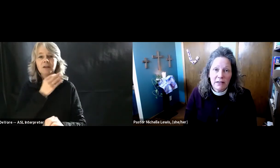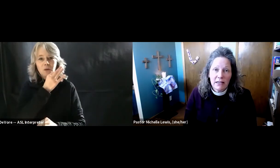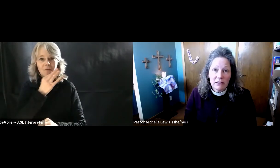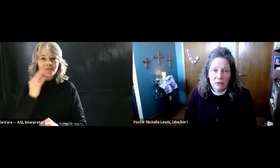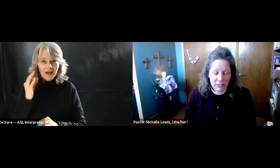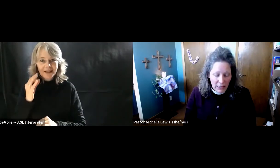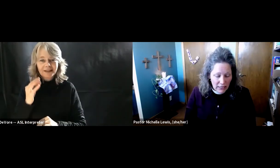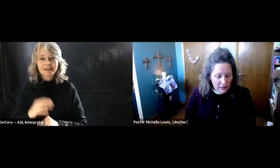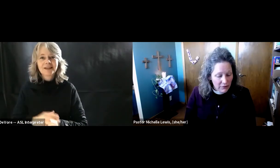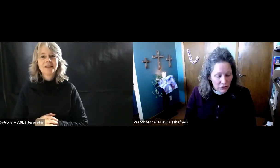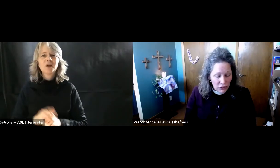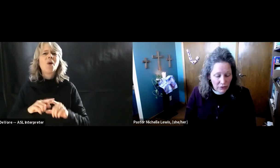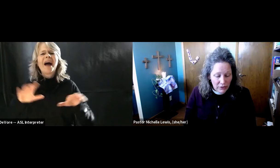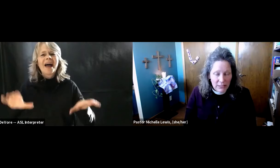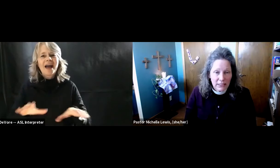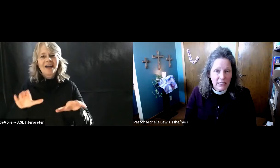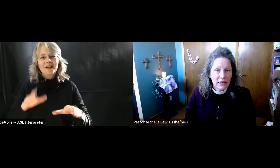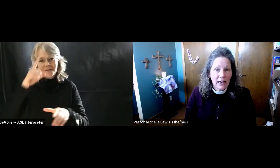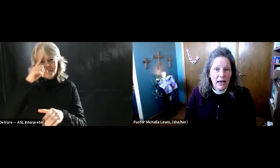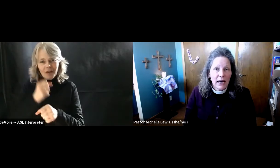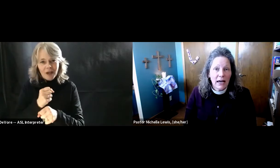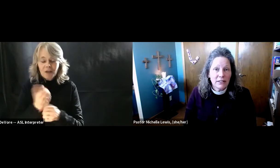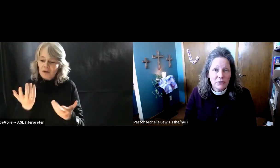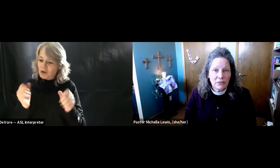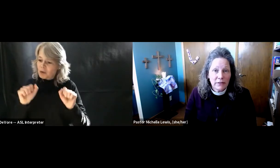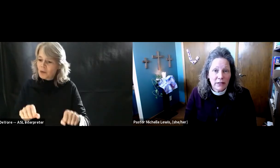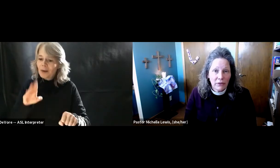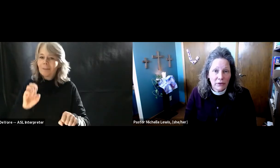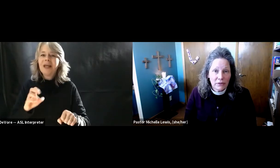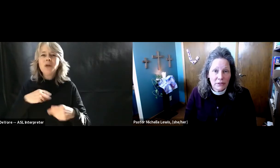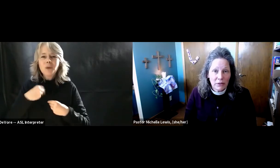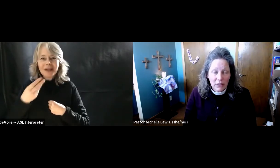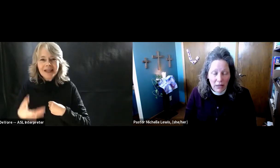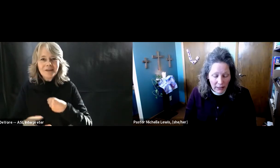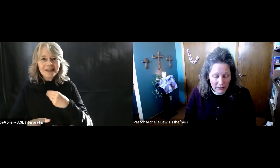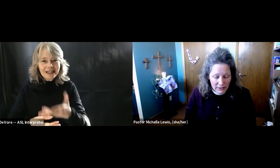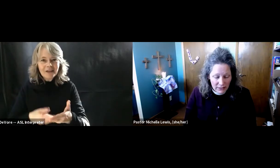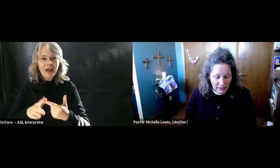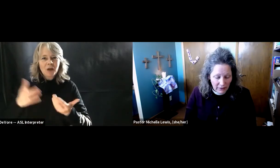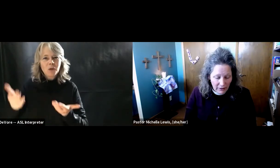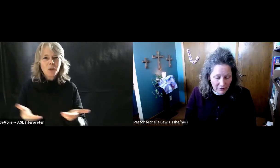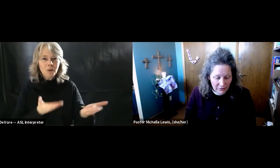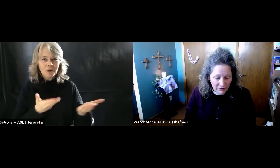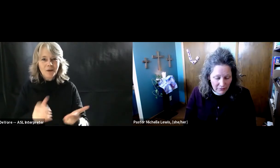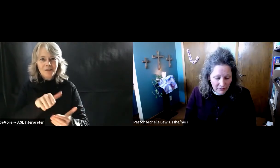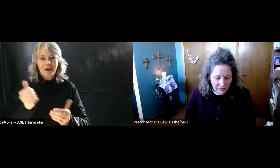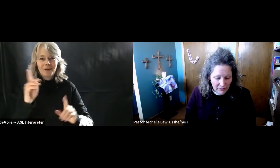Active faith looks like giving generously and serving others with kindness and